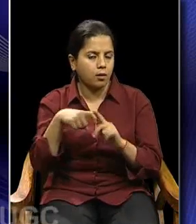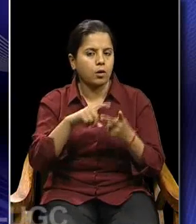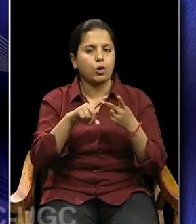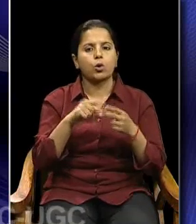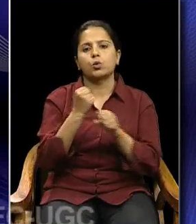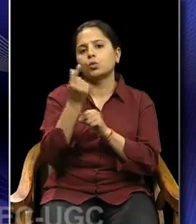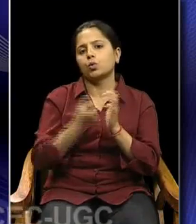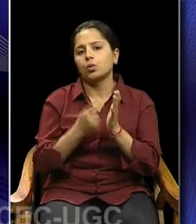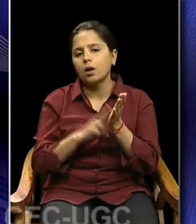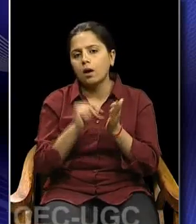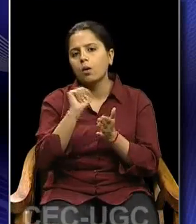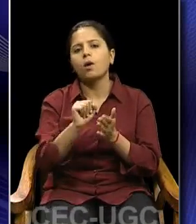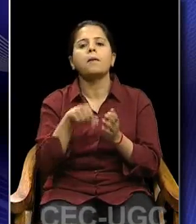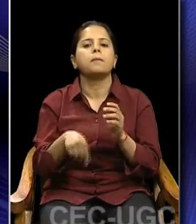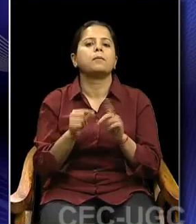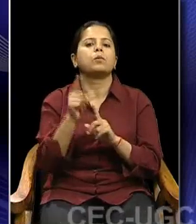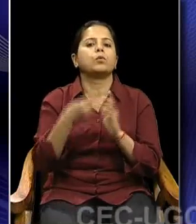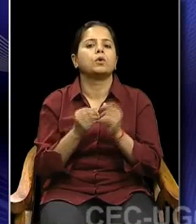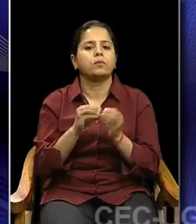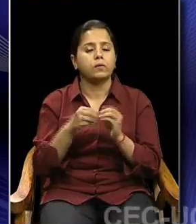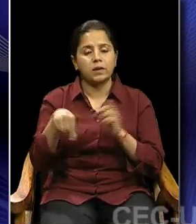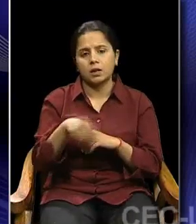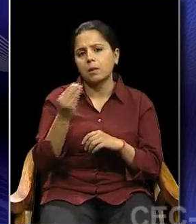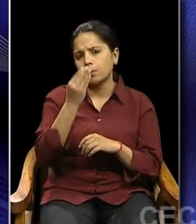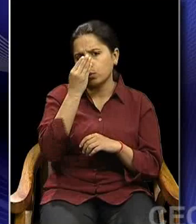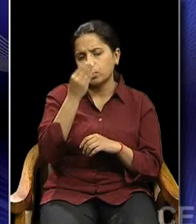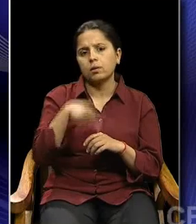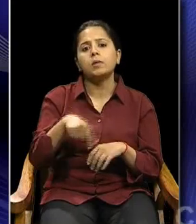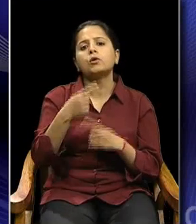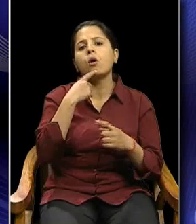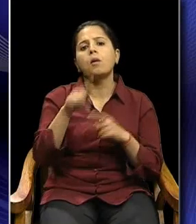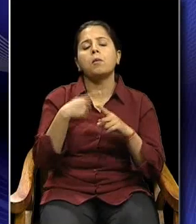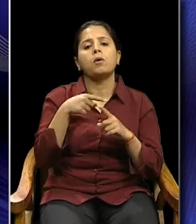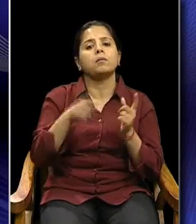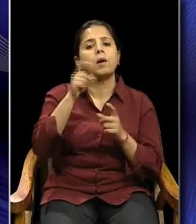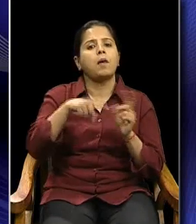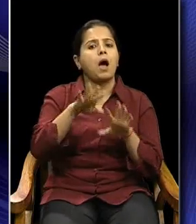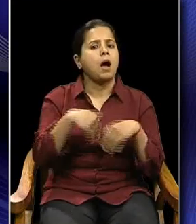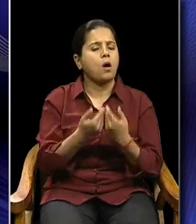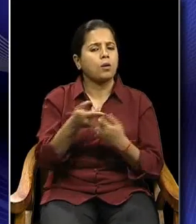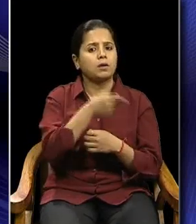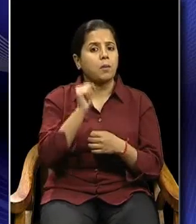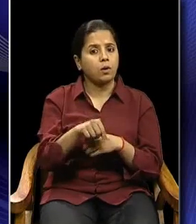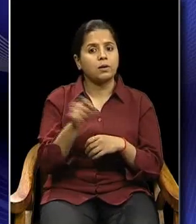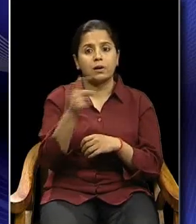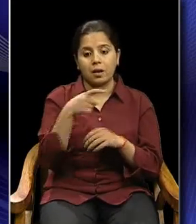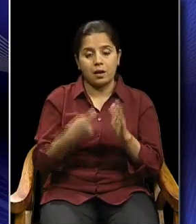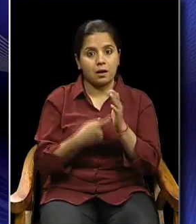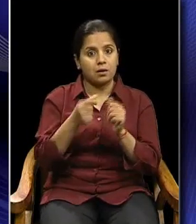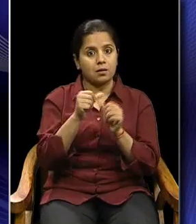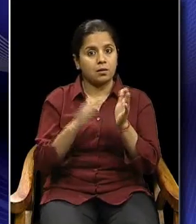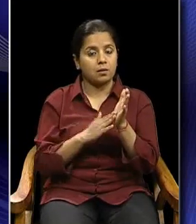other festivals in the framework of the Muslims, when we talked about that how during the month of Ramzan